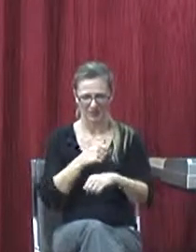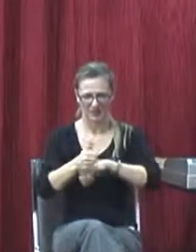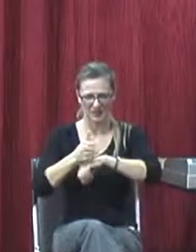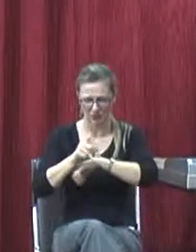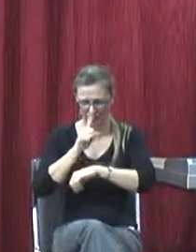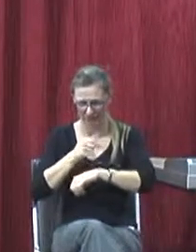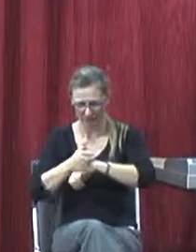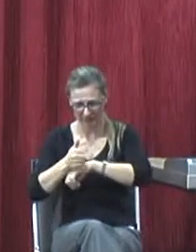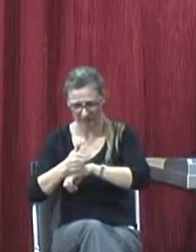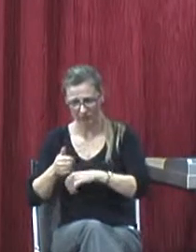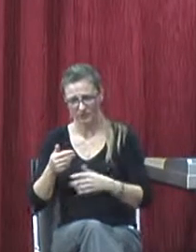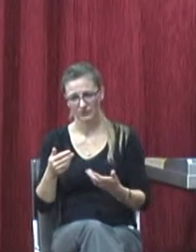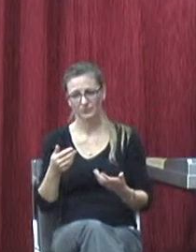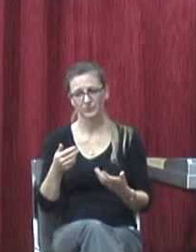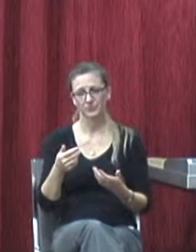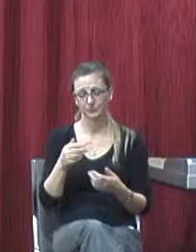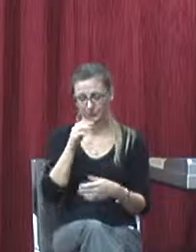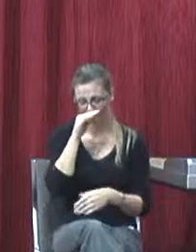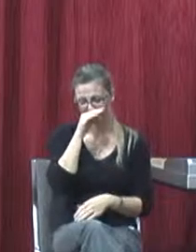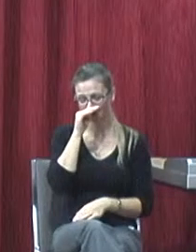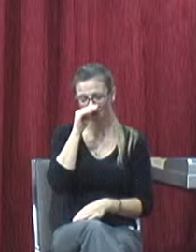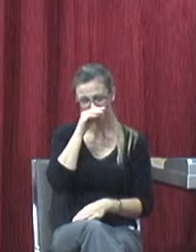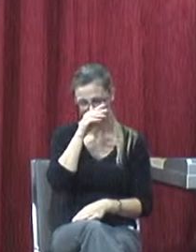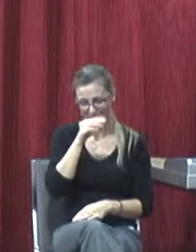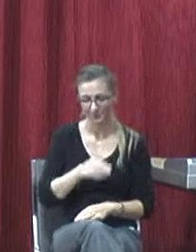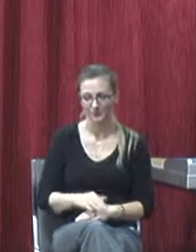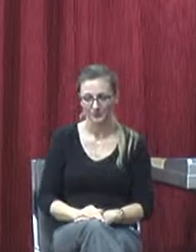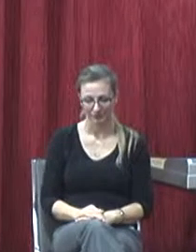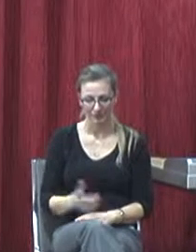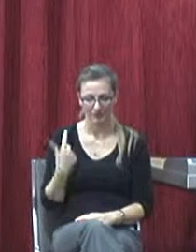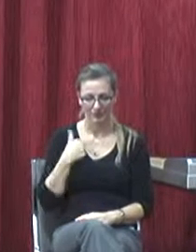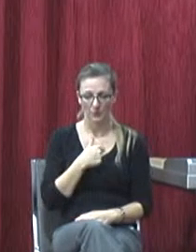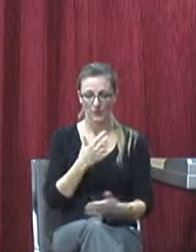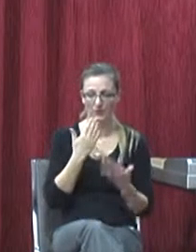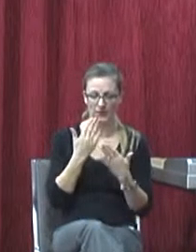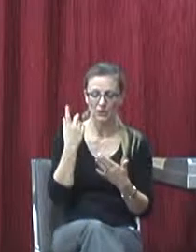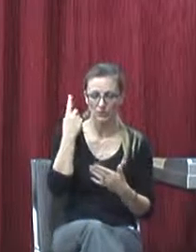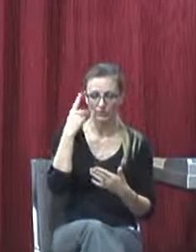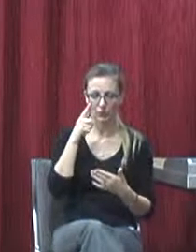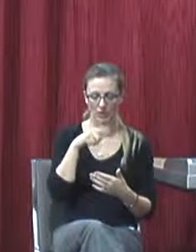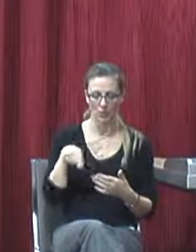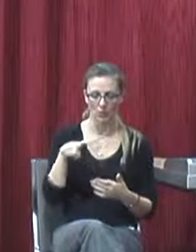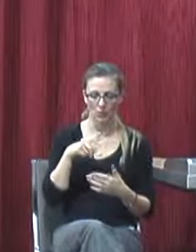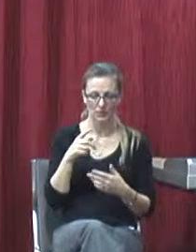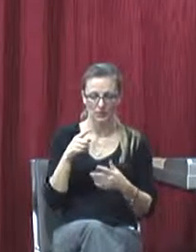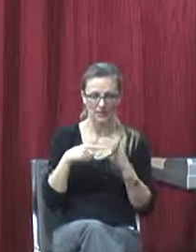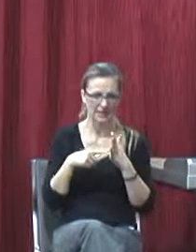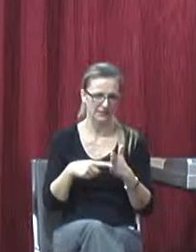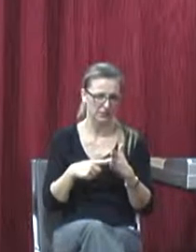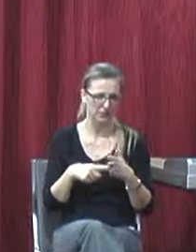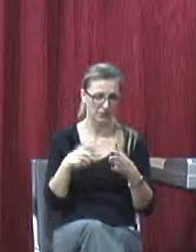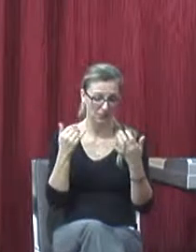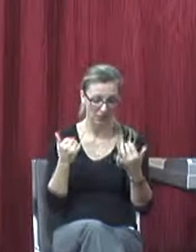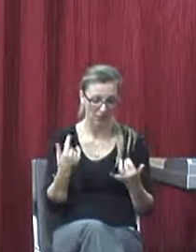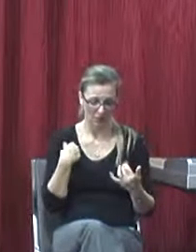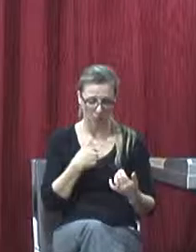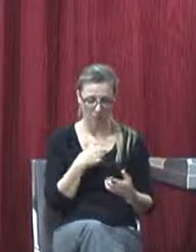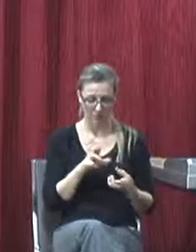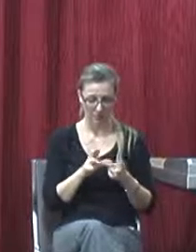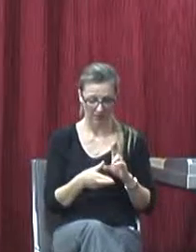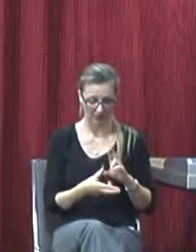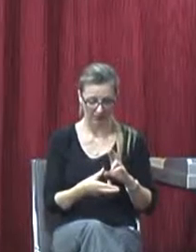being betrayed by his brothers. We thank you for those examples. And right now, Father, we repent